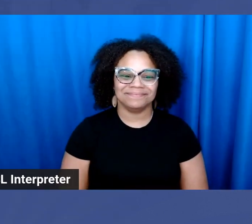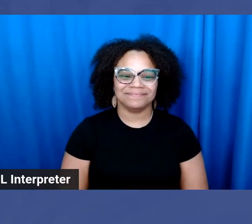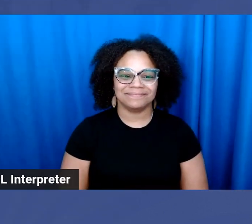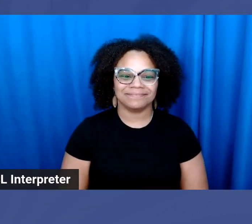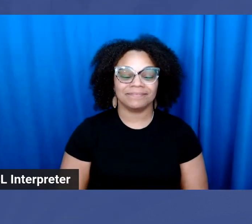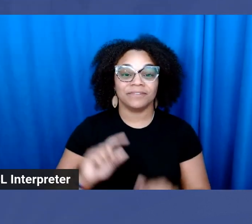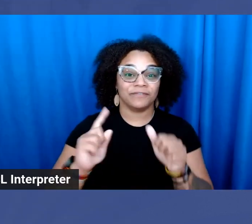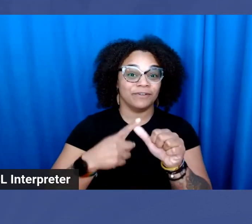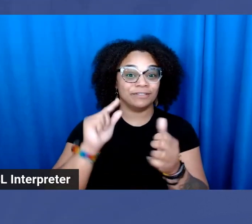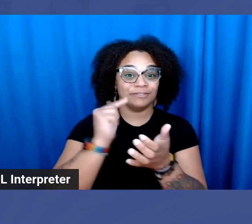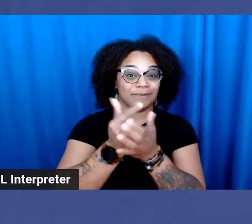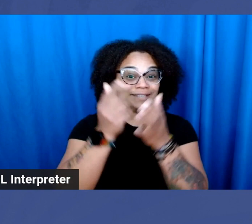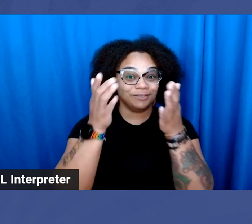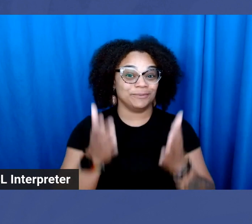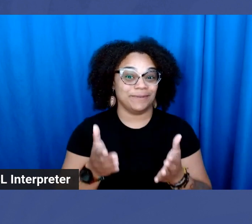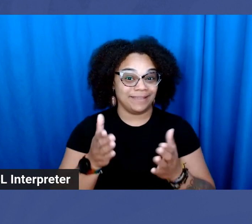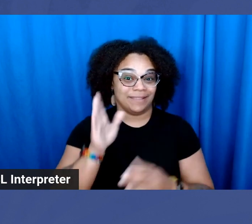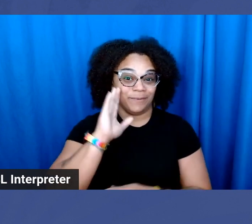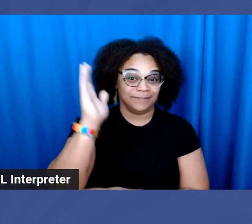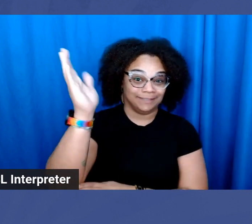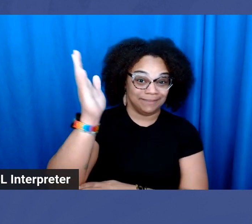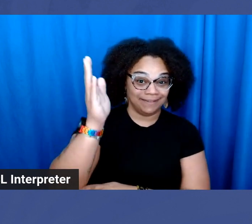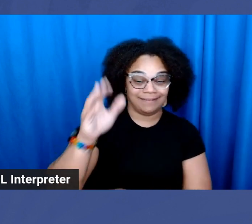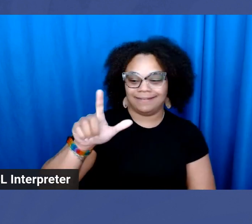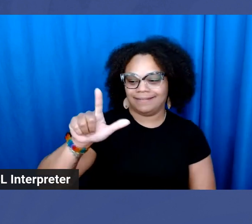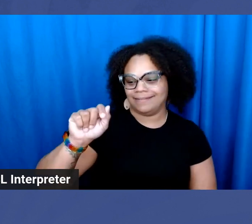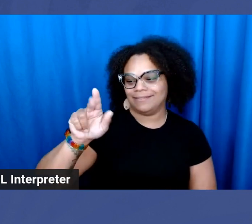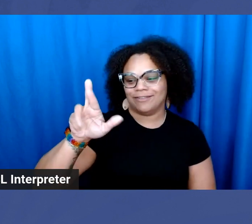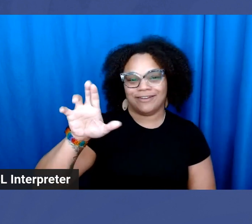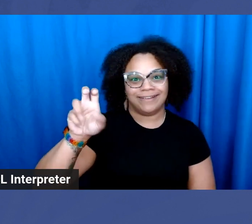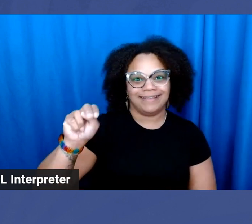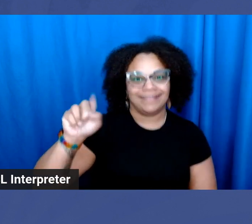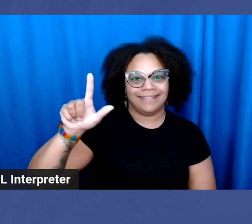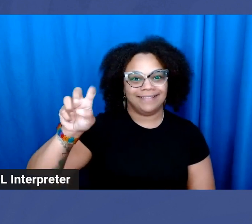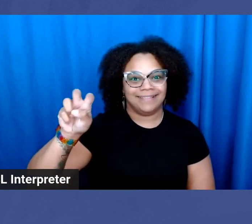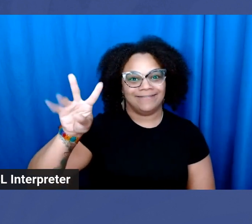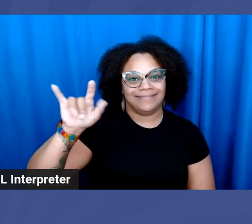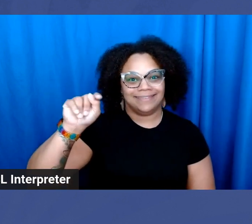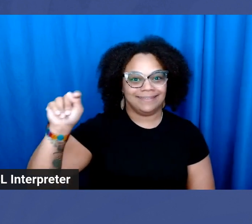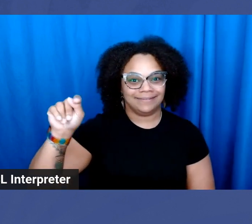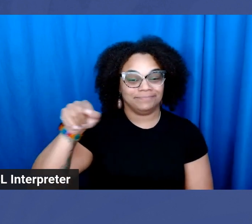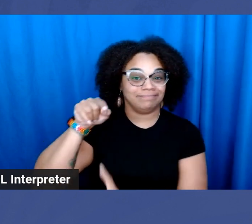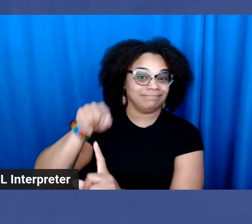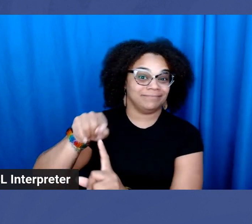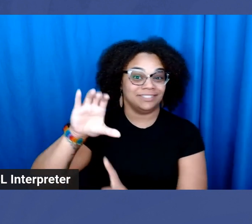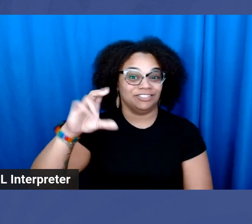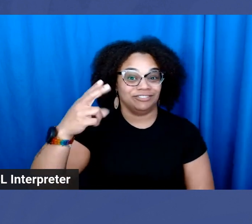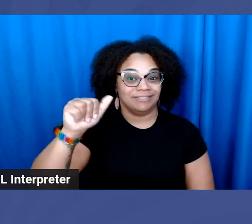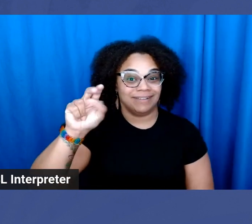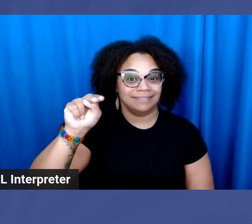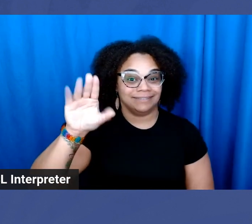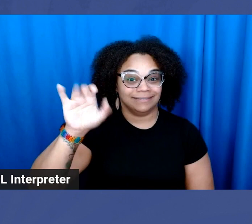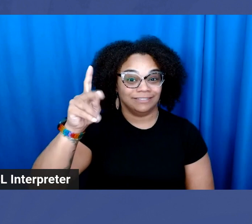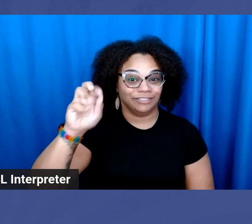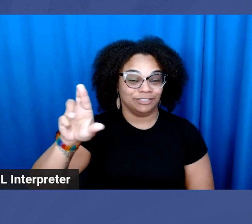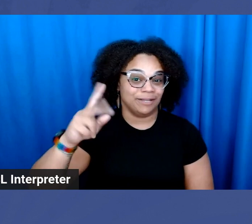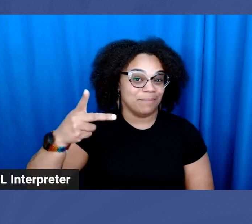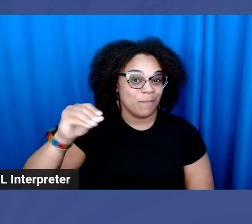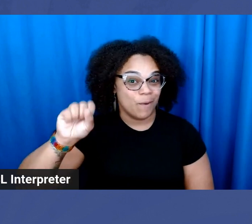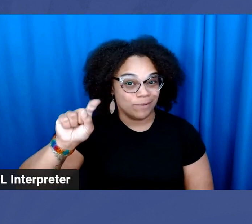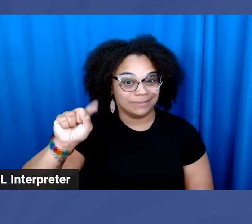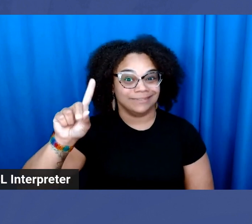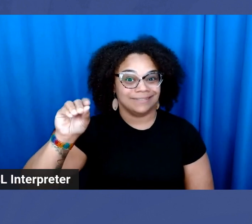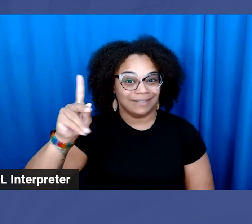The first graduate that we're going to hear from is Lauren Levitt. Lauren is a Chancellor's Postdoctoral Fellow in Media and